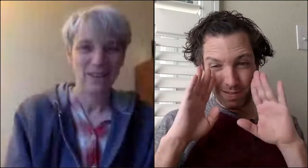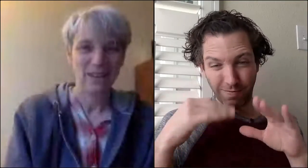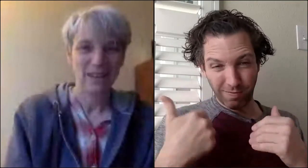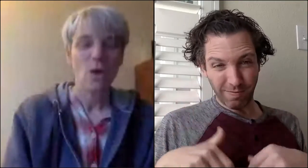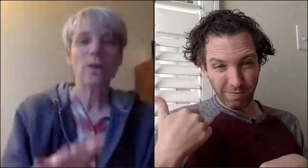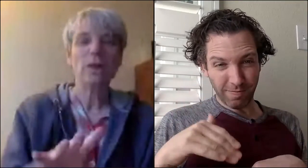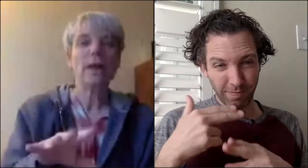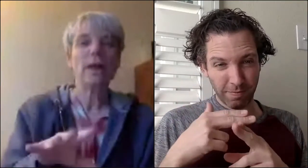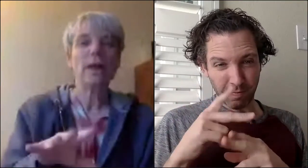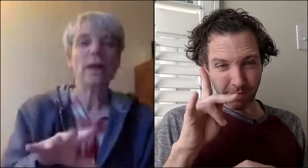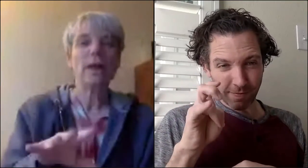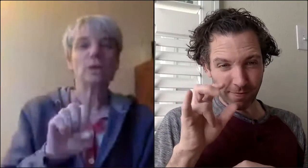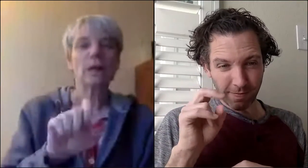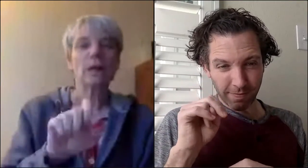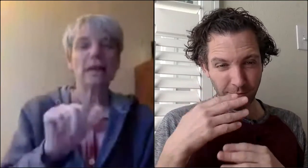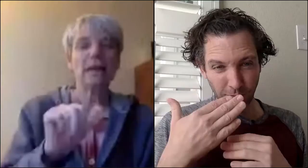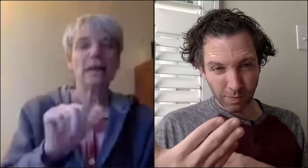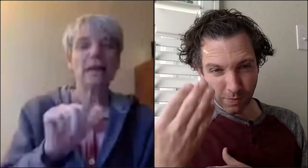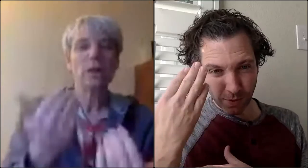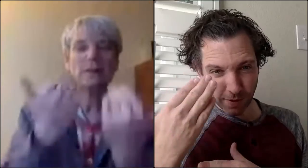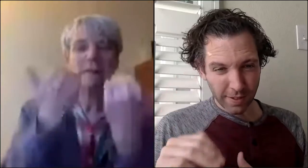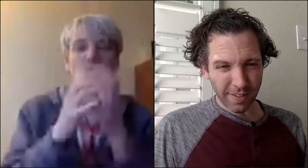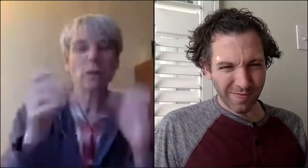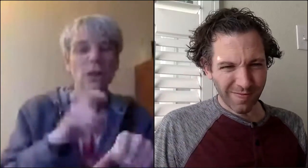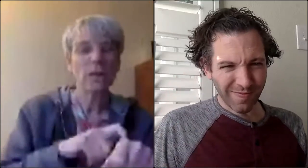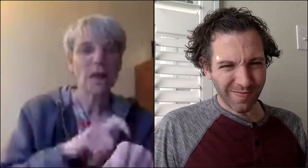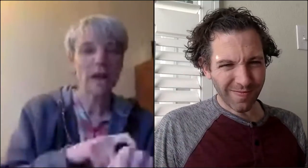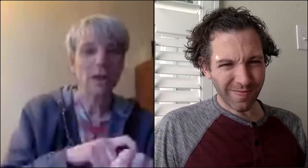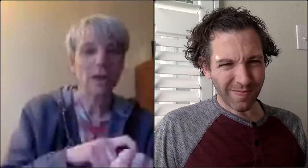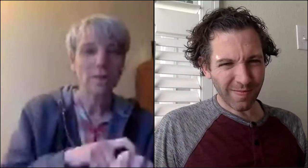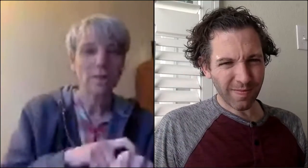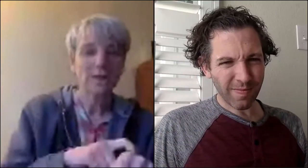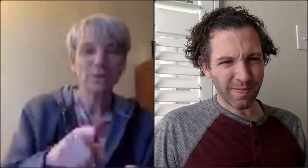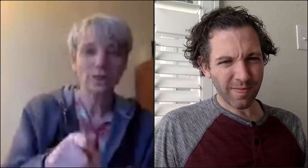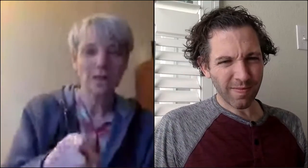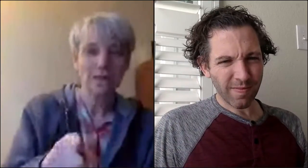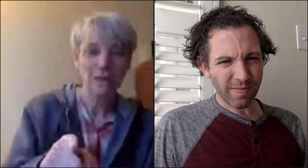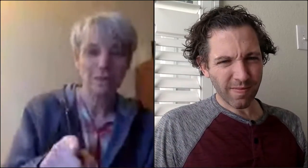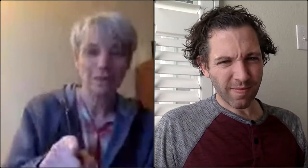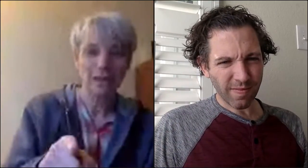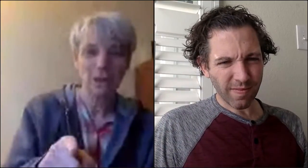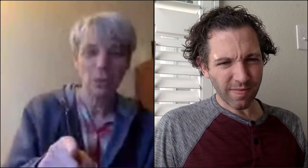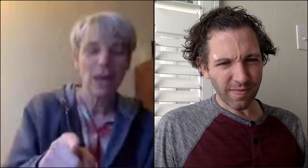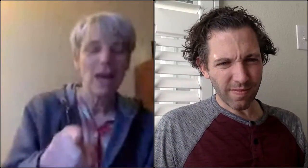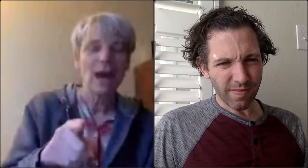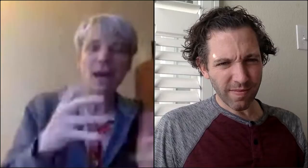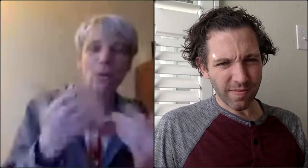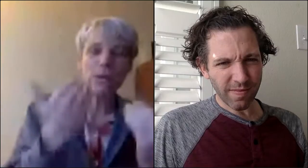Okay. Well, so Elena, I don't want to take too much time. Kevin's just testing out signing. Good morning. I don't want to take too